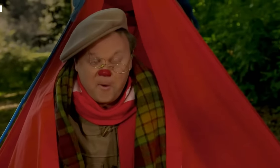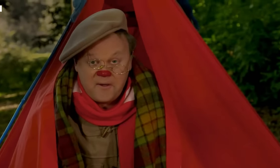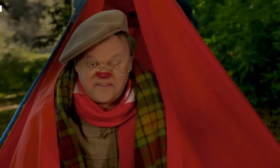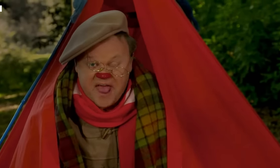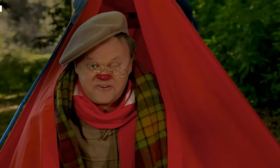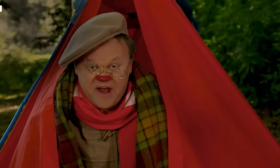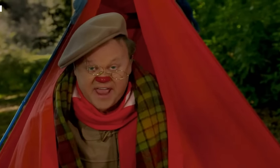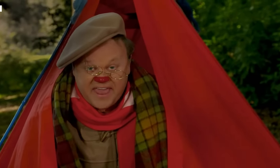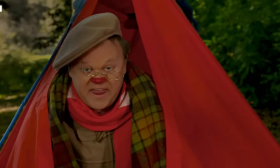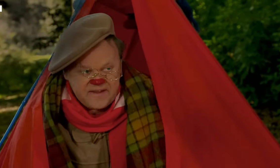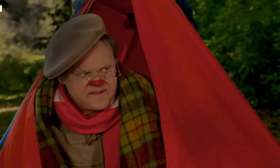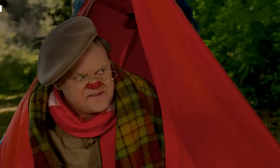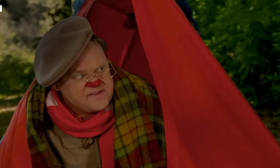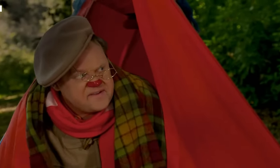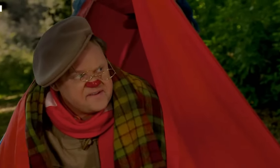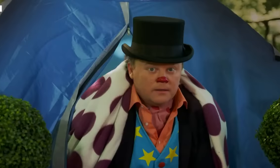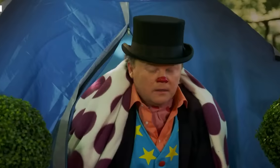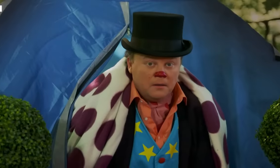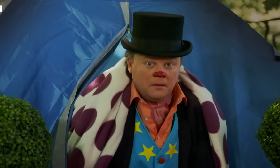Push that racket.